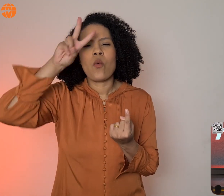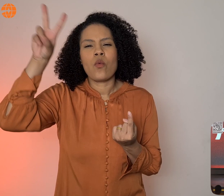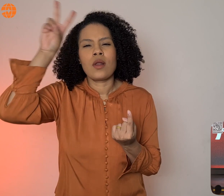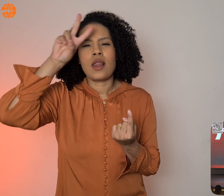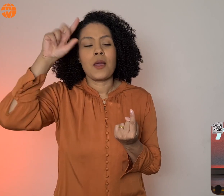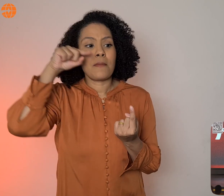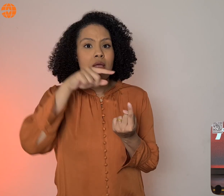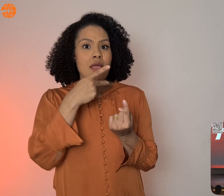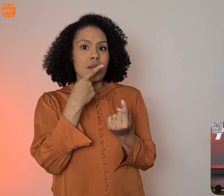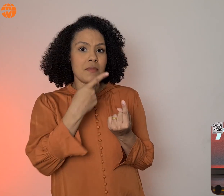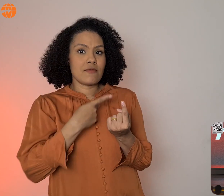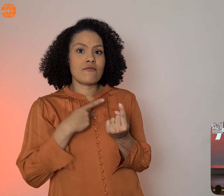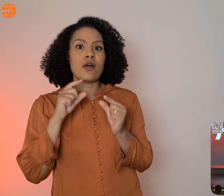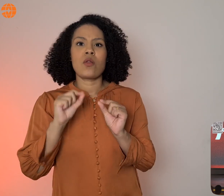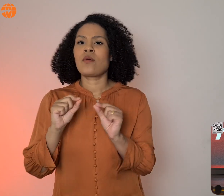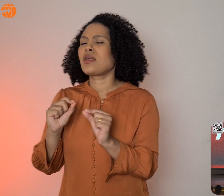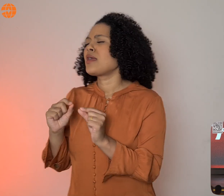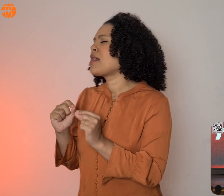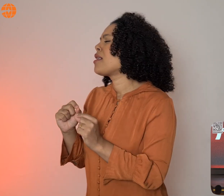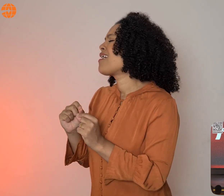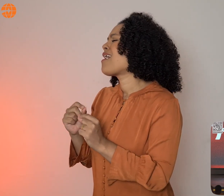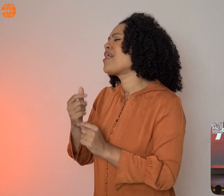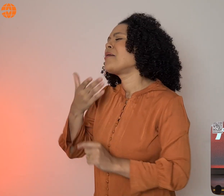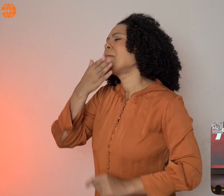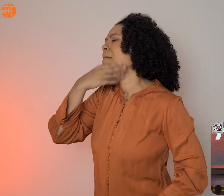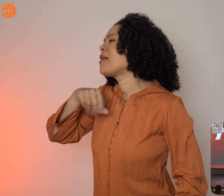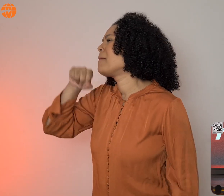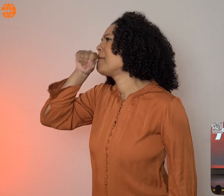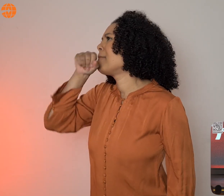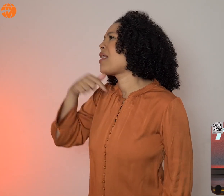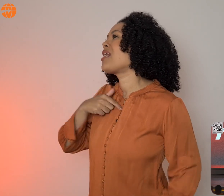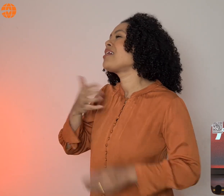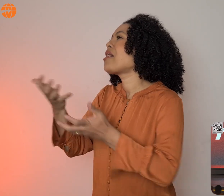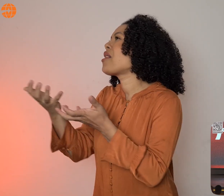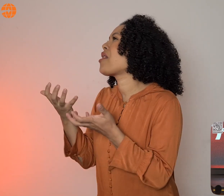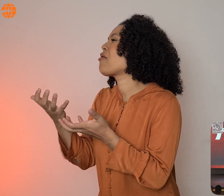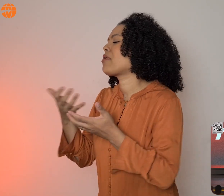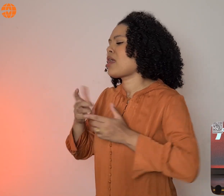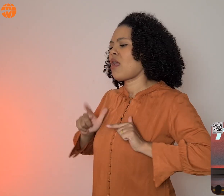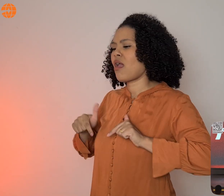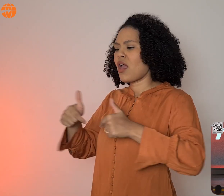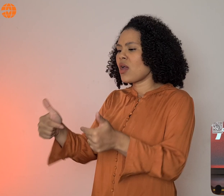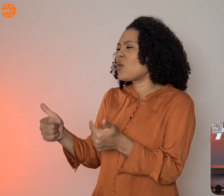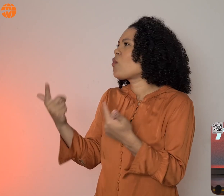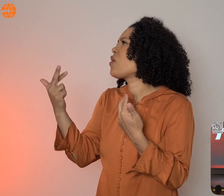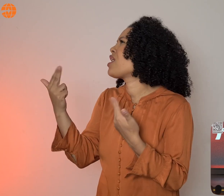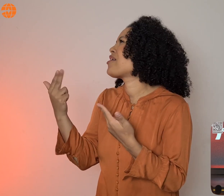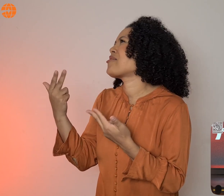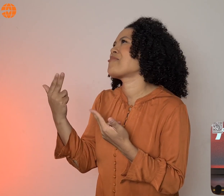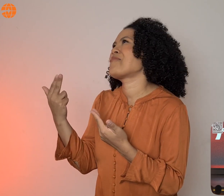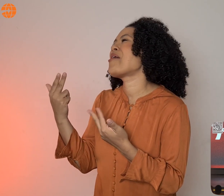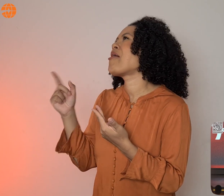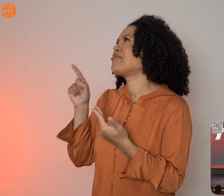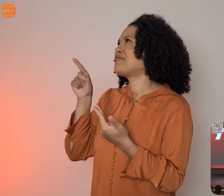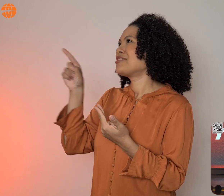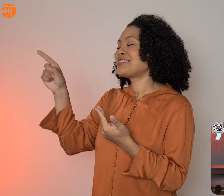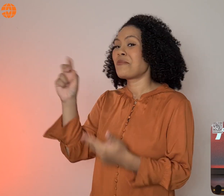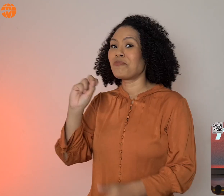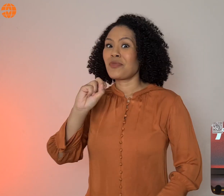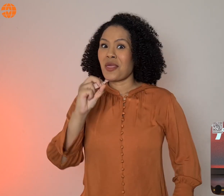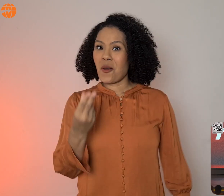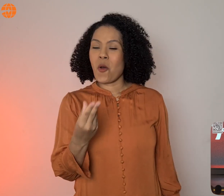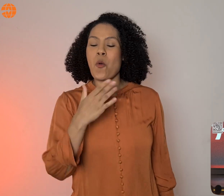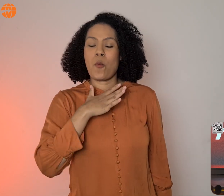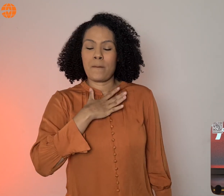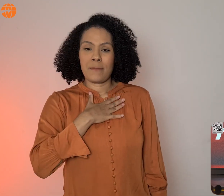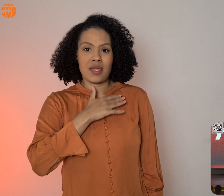I want to be just like you." E eu nunca vou esquecer quando ele me disse: papai, eu quero ser igual a você. Or the time that one of my little girls